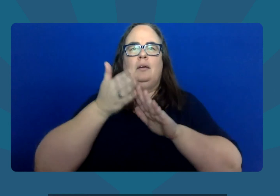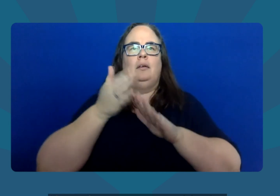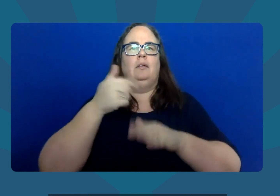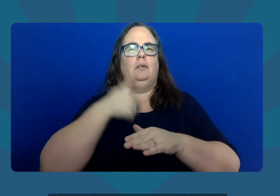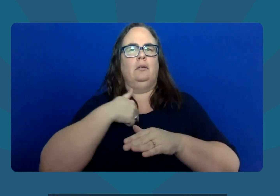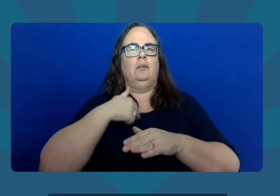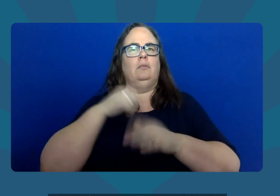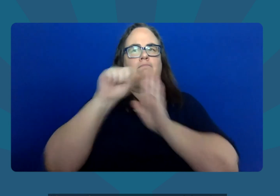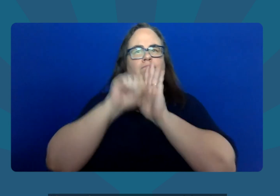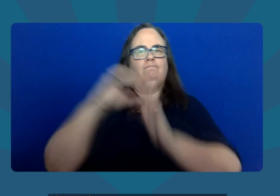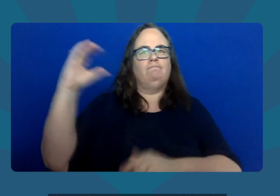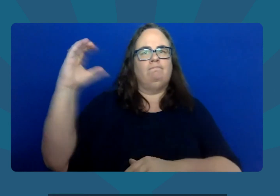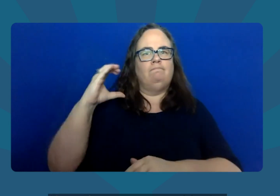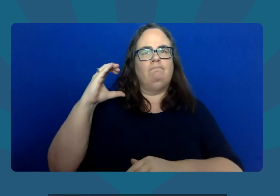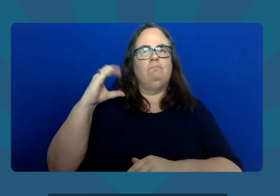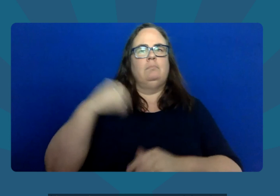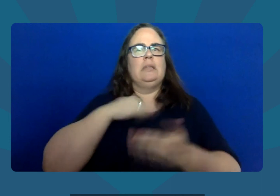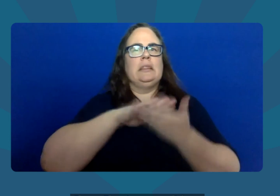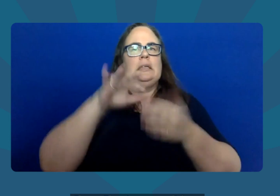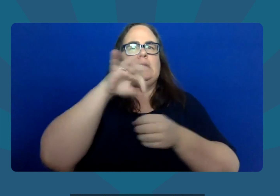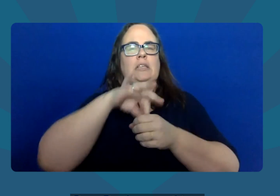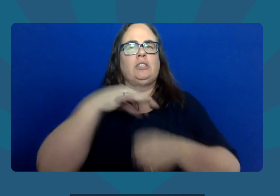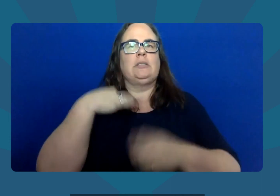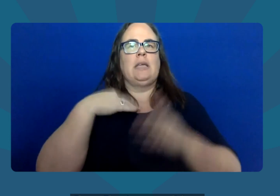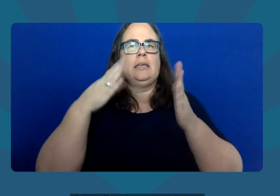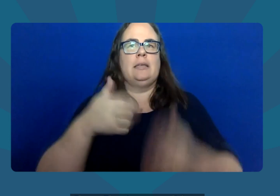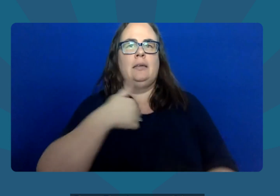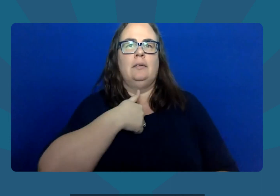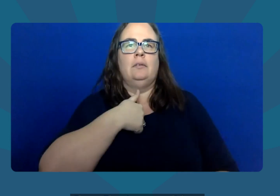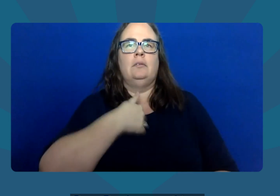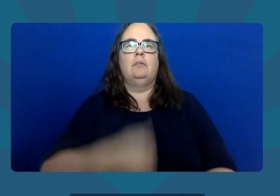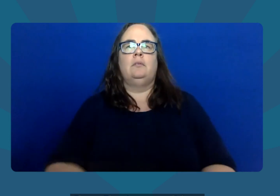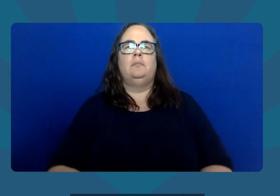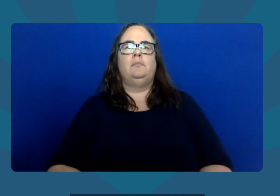have always run as a participating clean elections candidate.